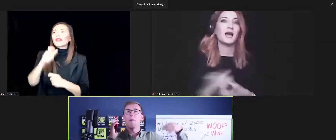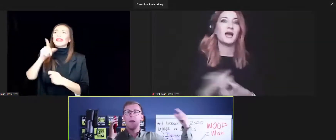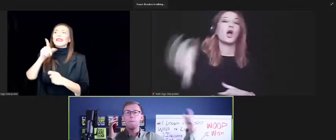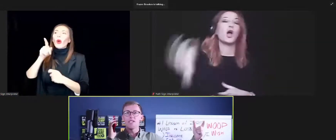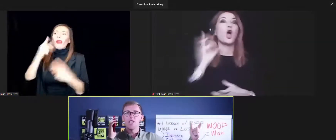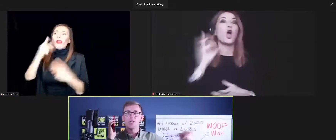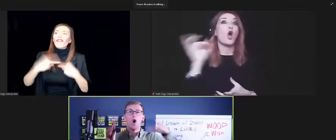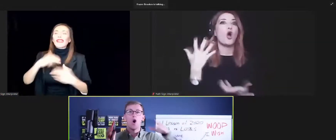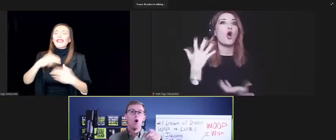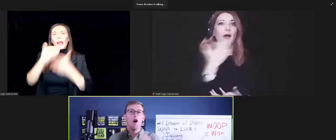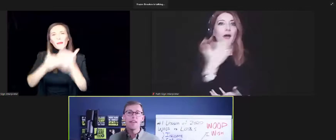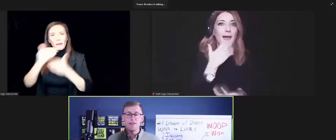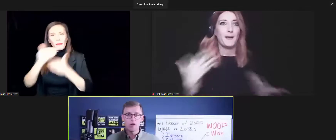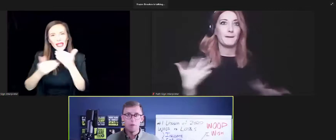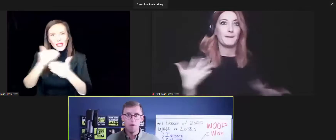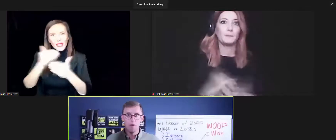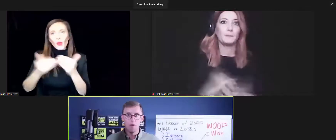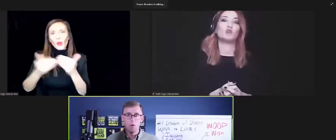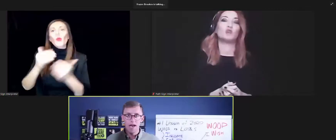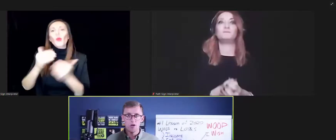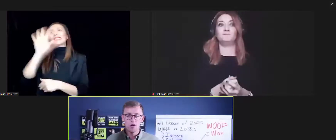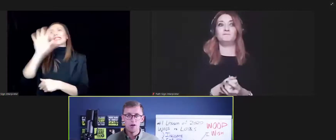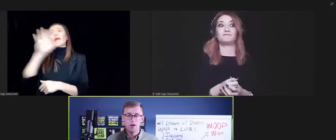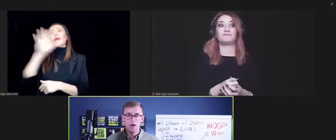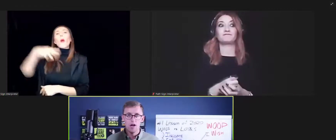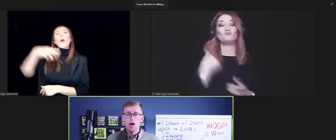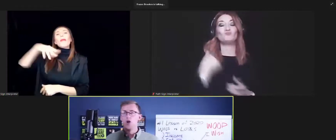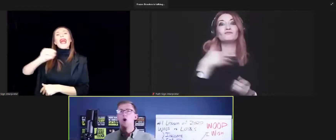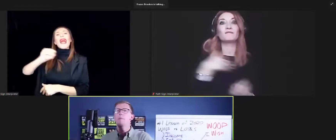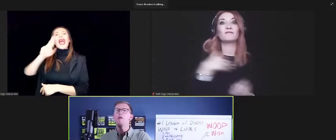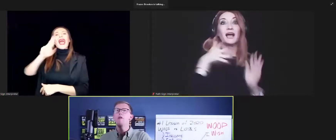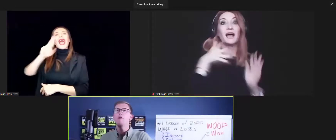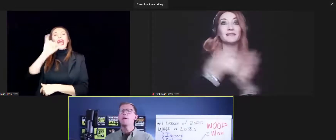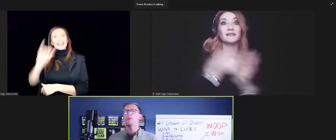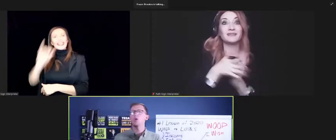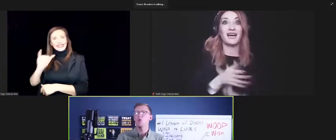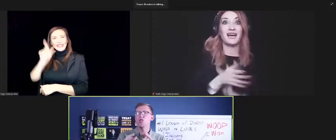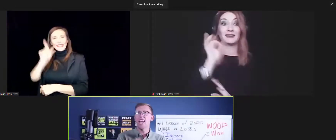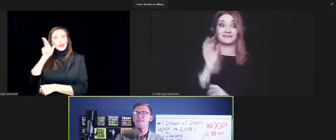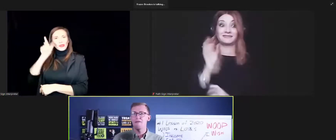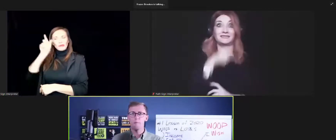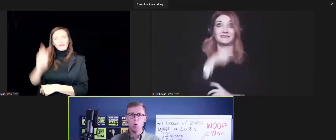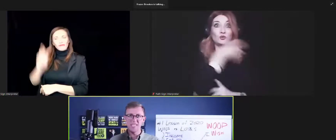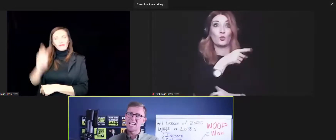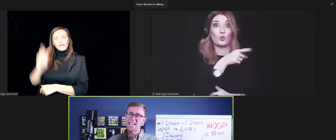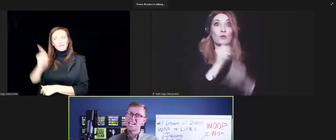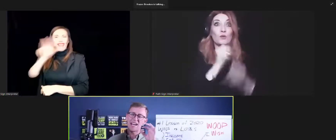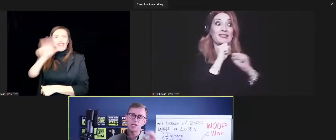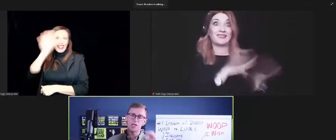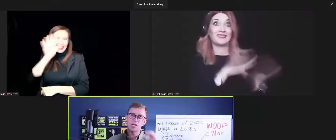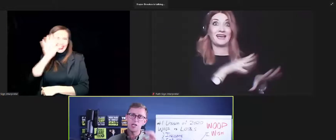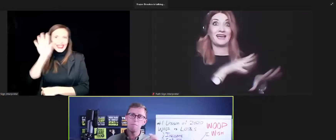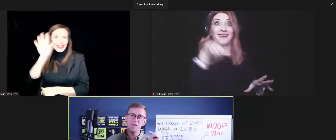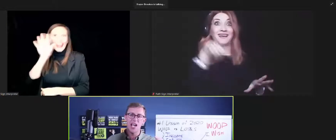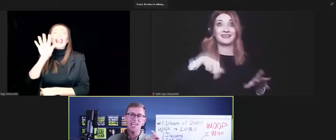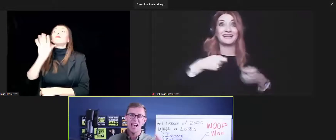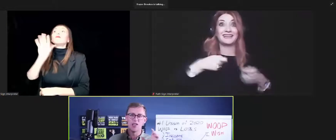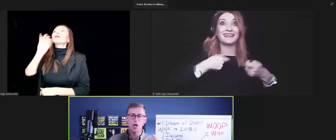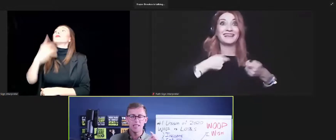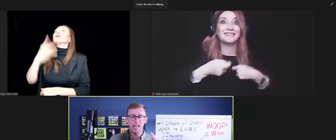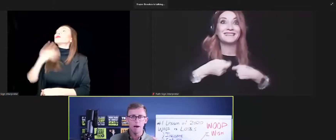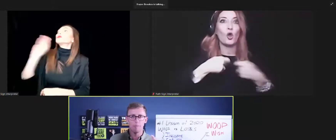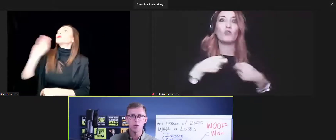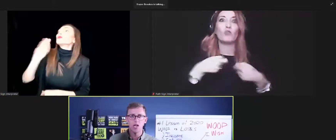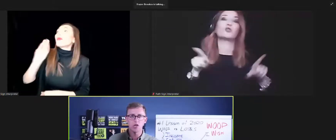up on the business or are they giving up on the wish? The number of people you will save from quitting by simply saying that and doing